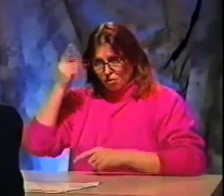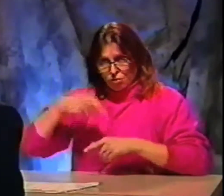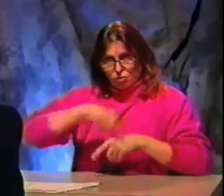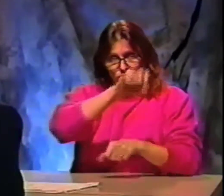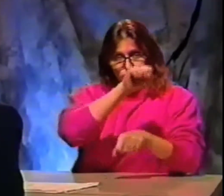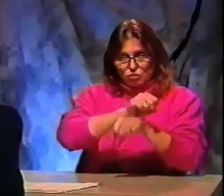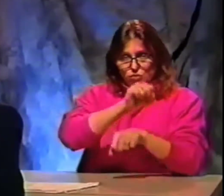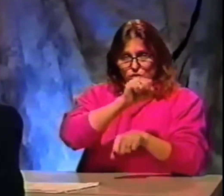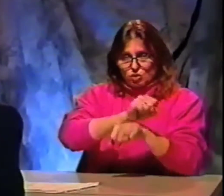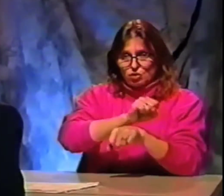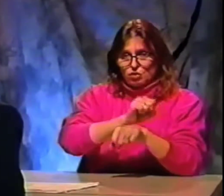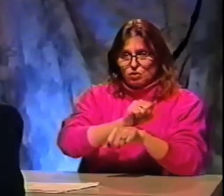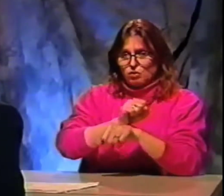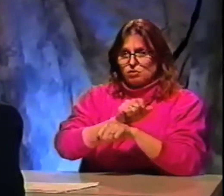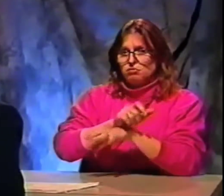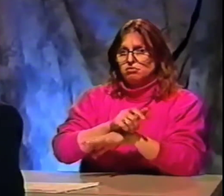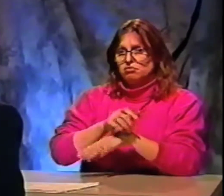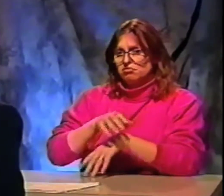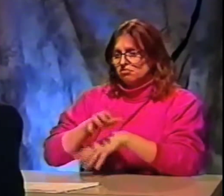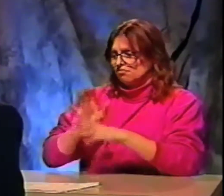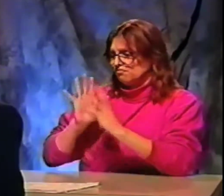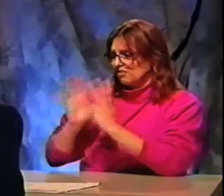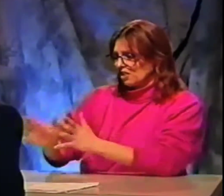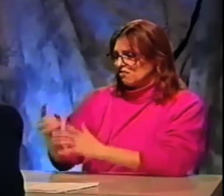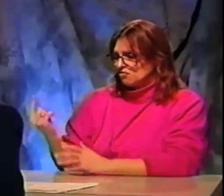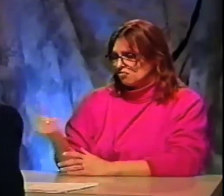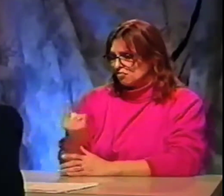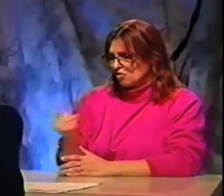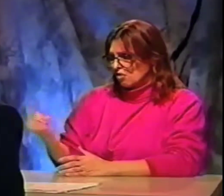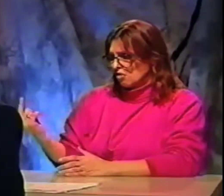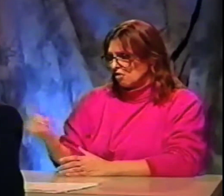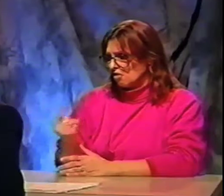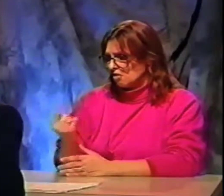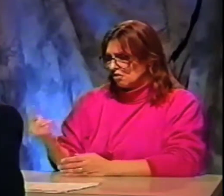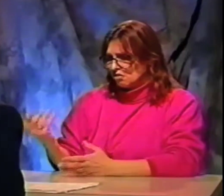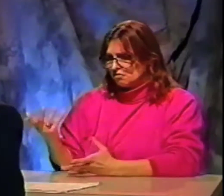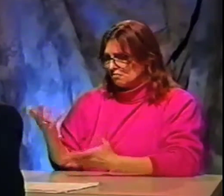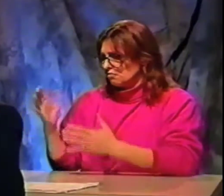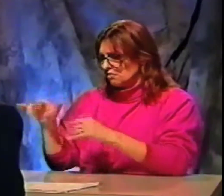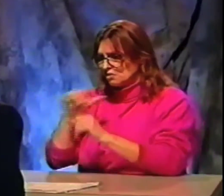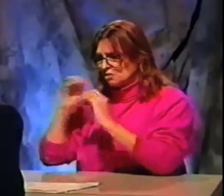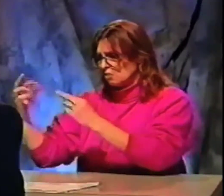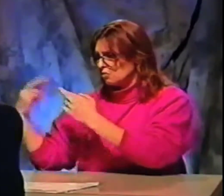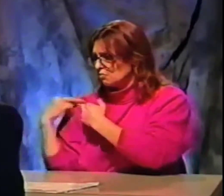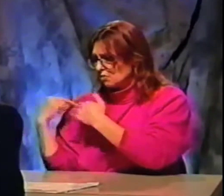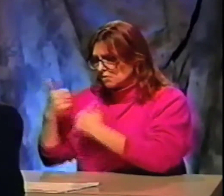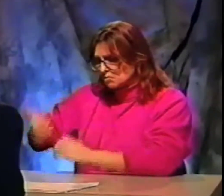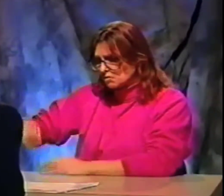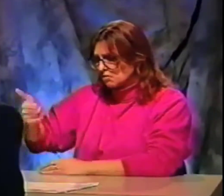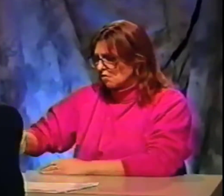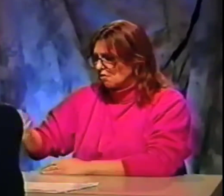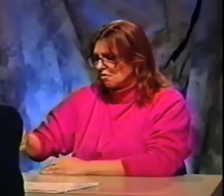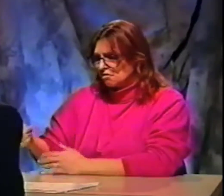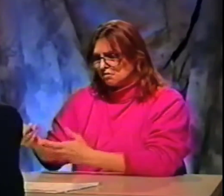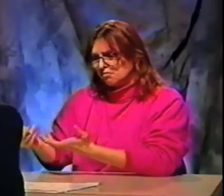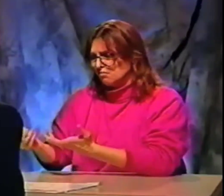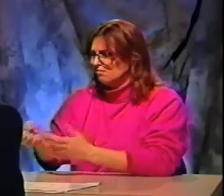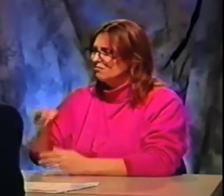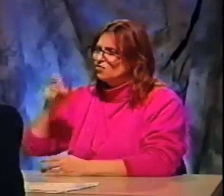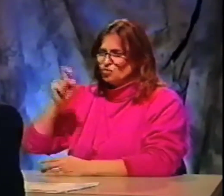Well, when both the parents are out working, the child is all by themselves. They have to be